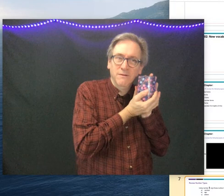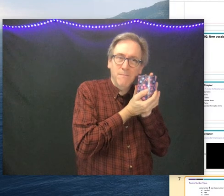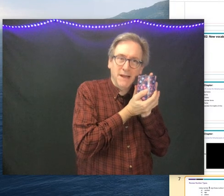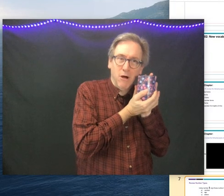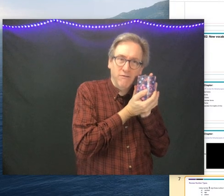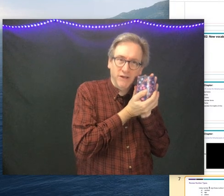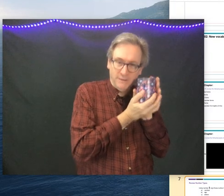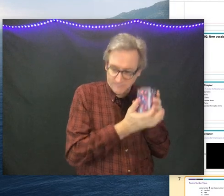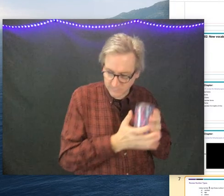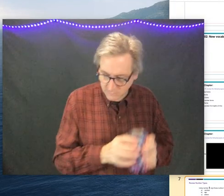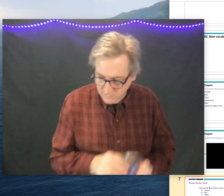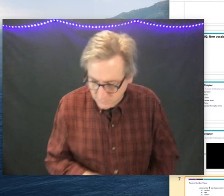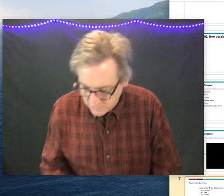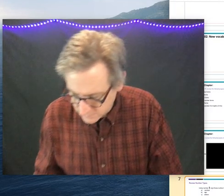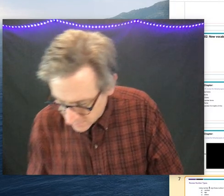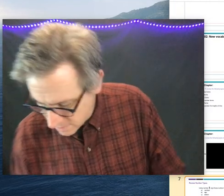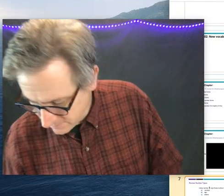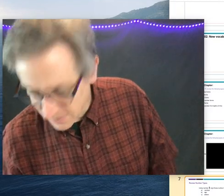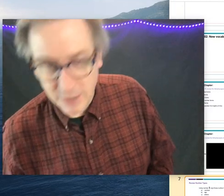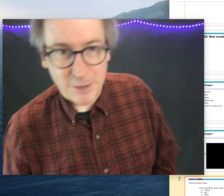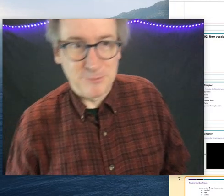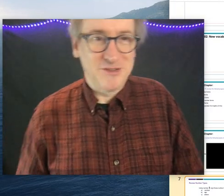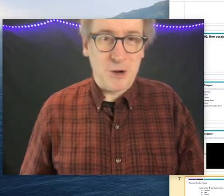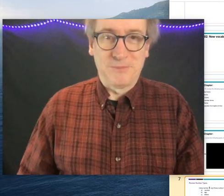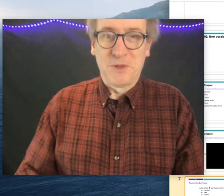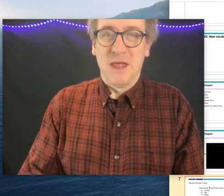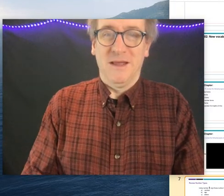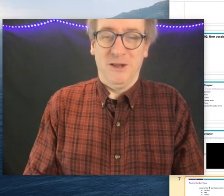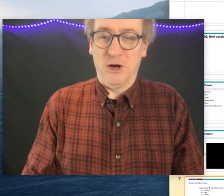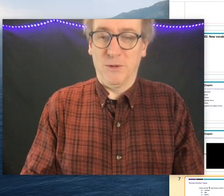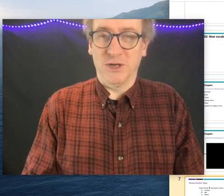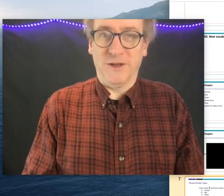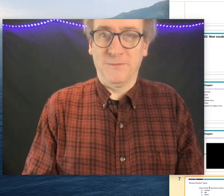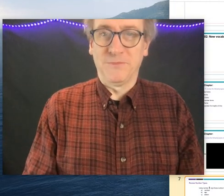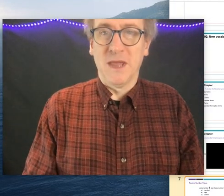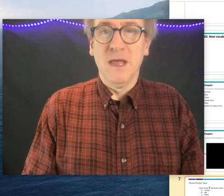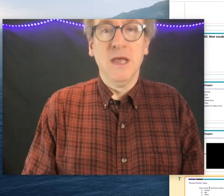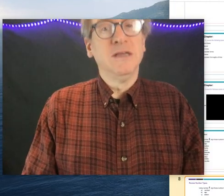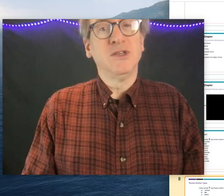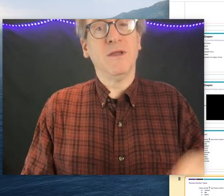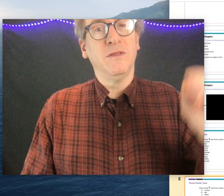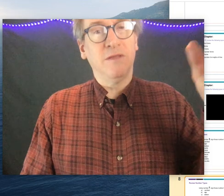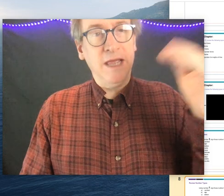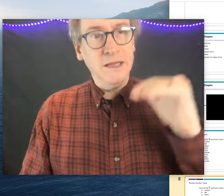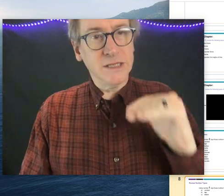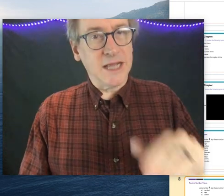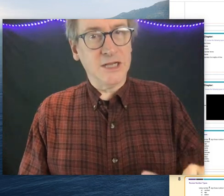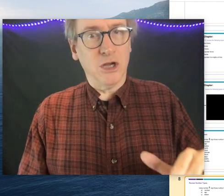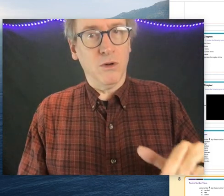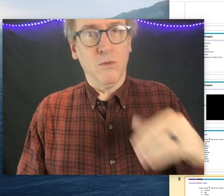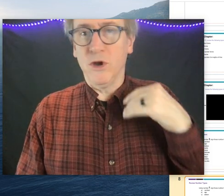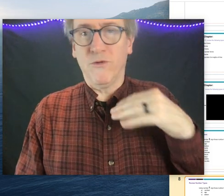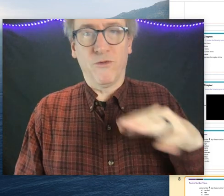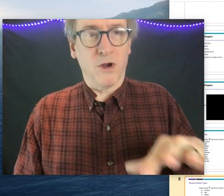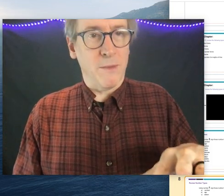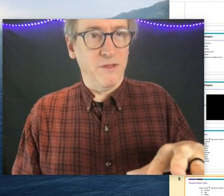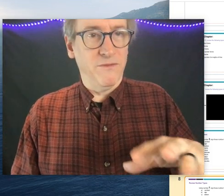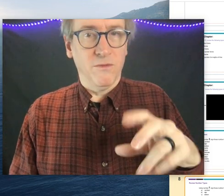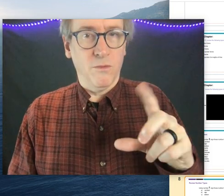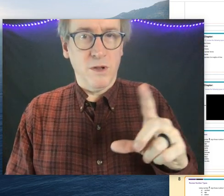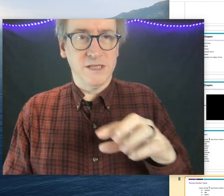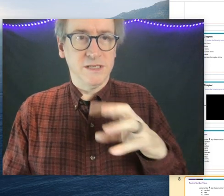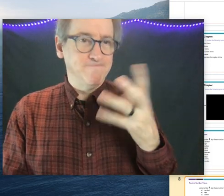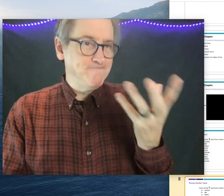Love my coffee. Yeah, sorry, a little commercial there. So in the slideshow, go through a couple